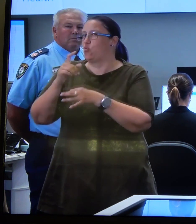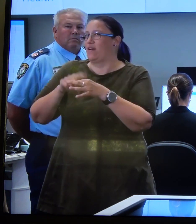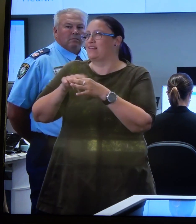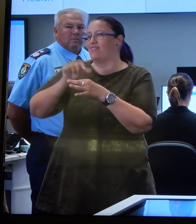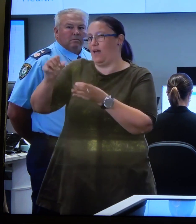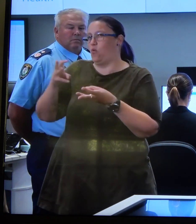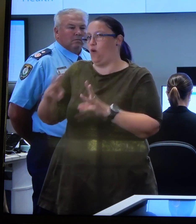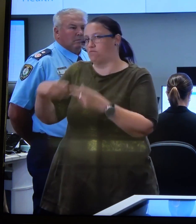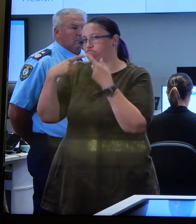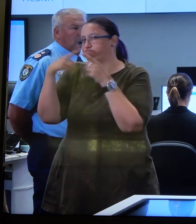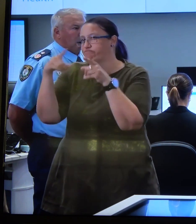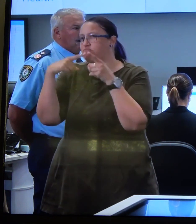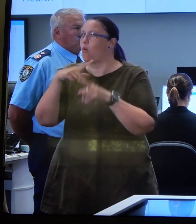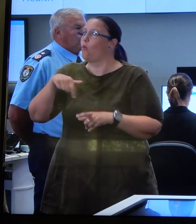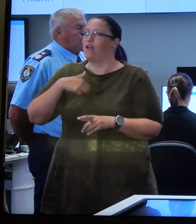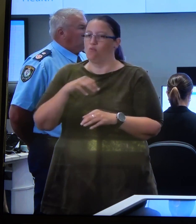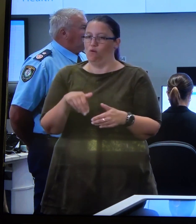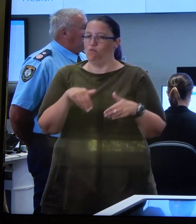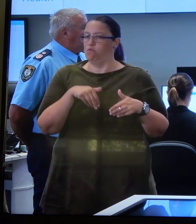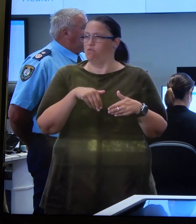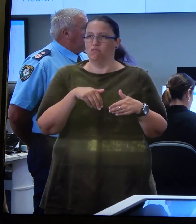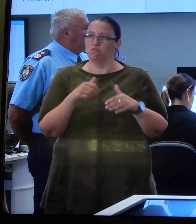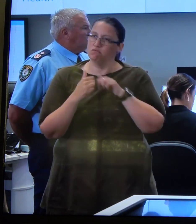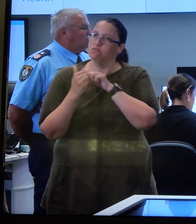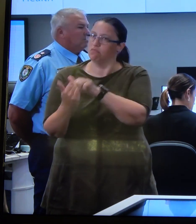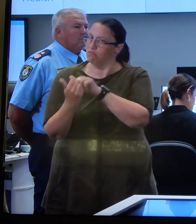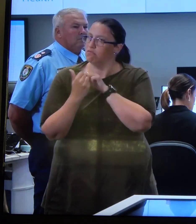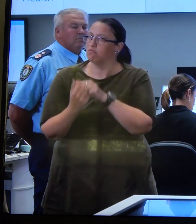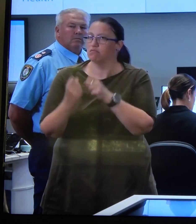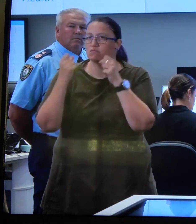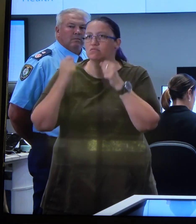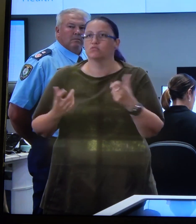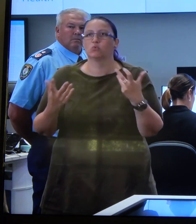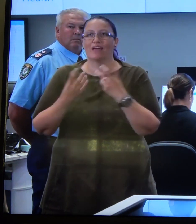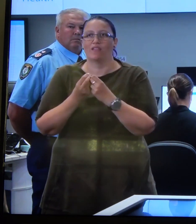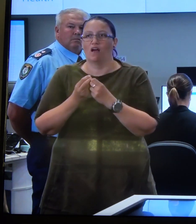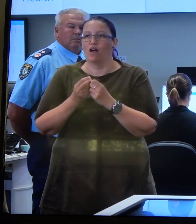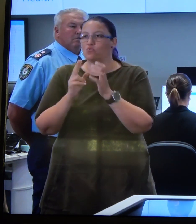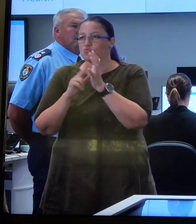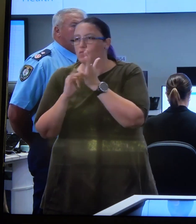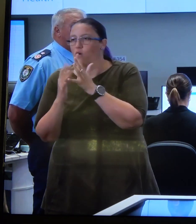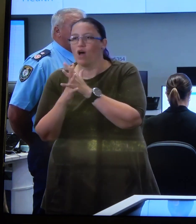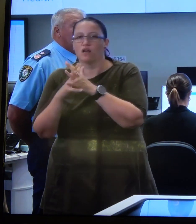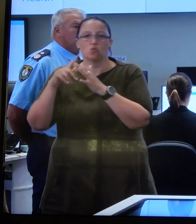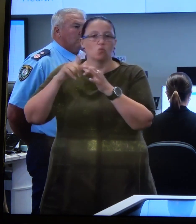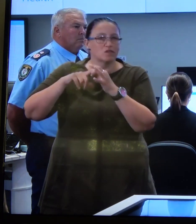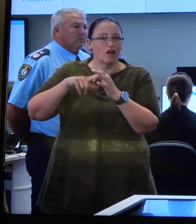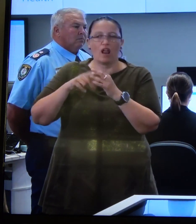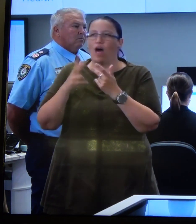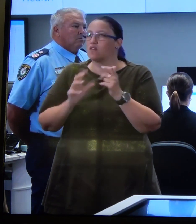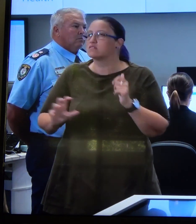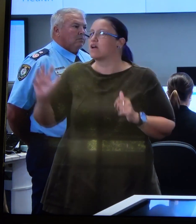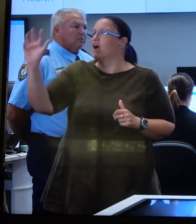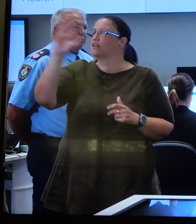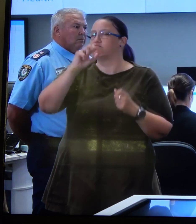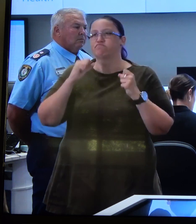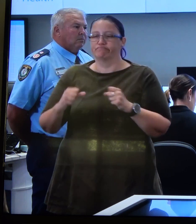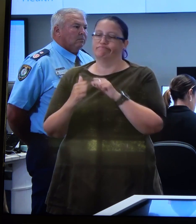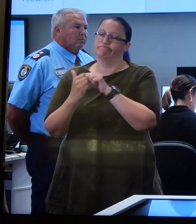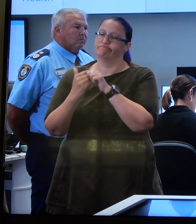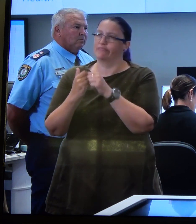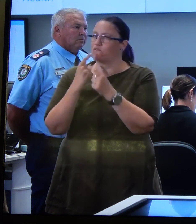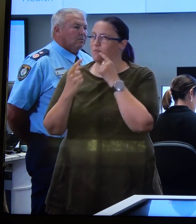is a very collaborative approach across states and territories in the Commonwealth. On a daily basis, we are sharing relevant information with our